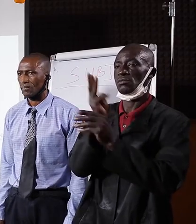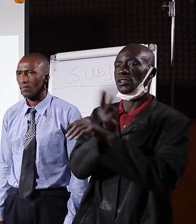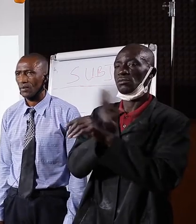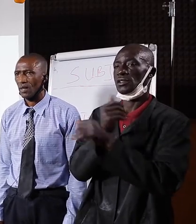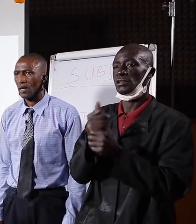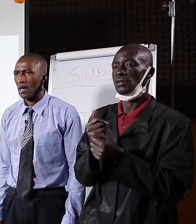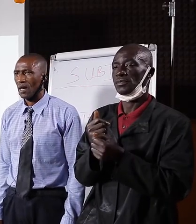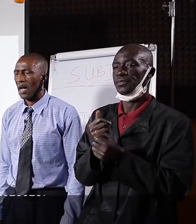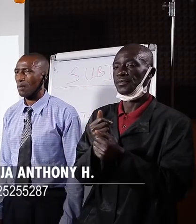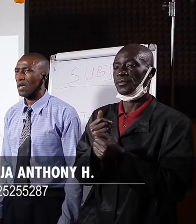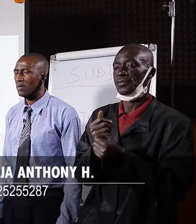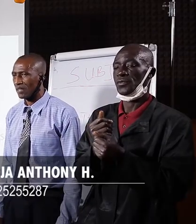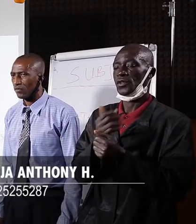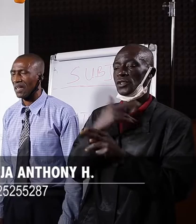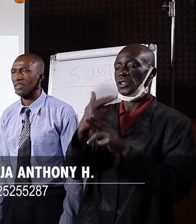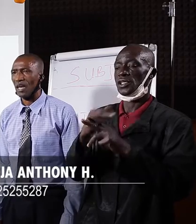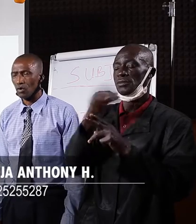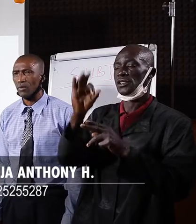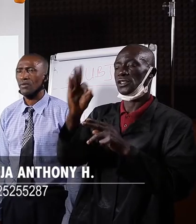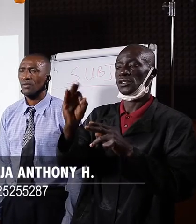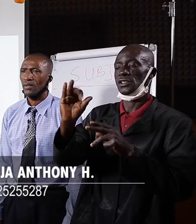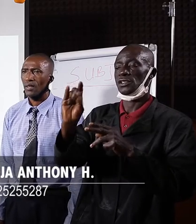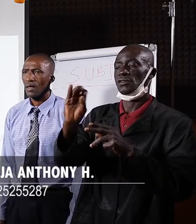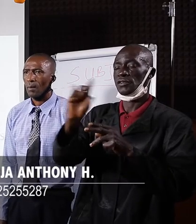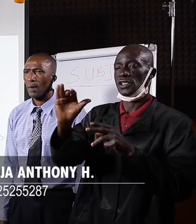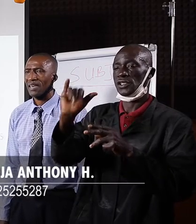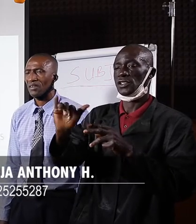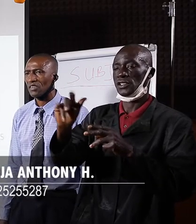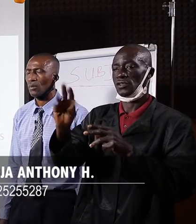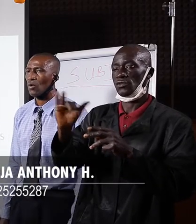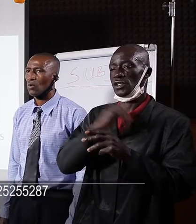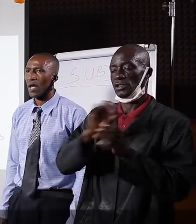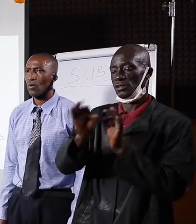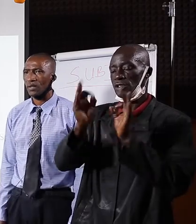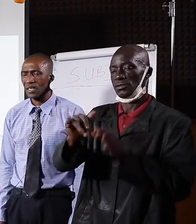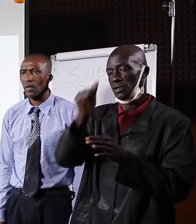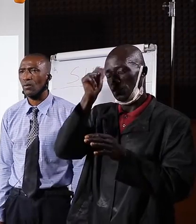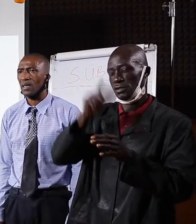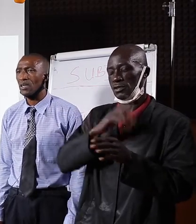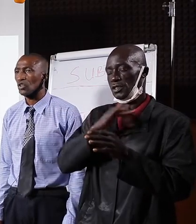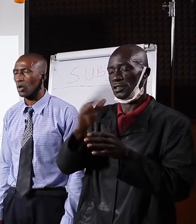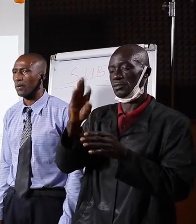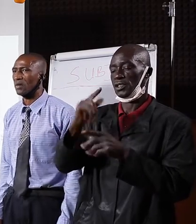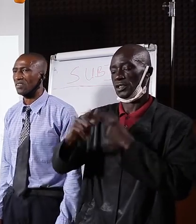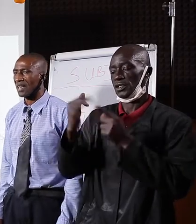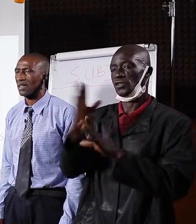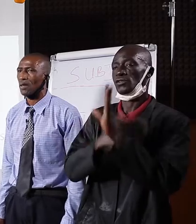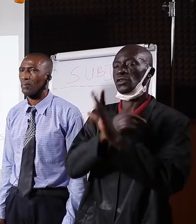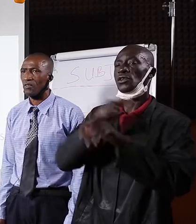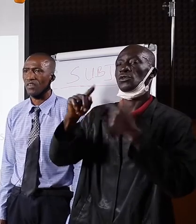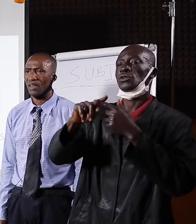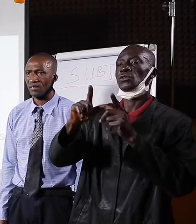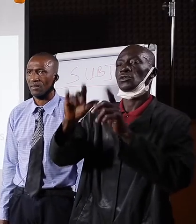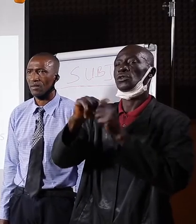mathematics. I remain Mr. Fidelis Yakubu. By the grace of God, we are continuing with a new topic we started